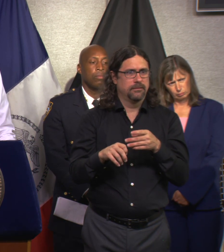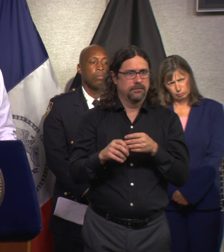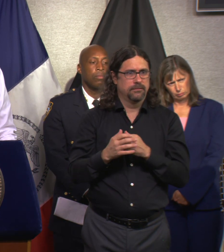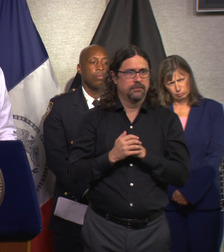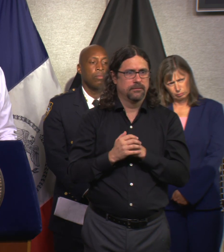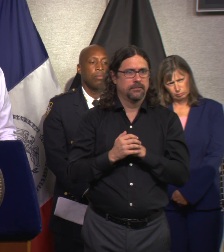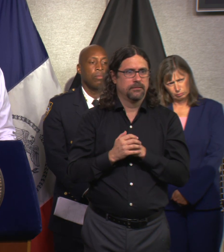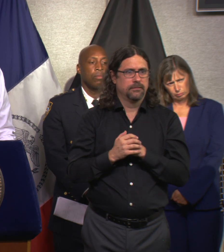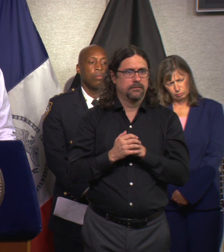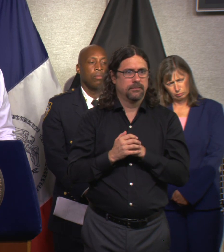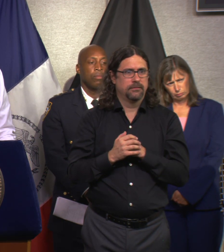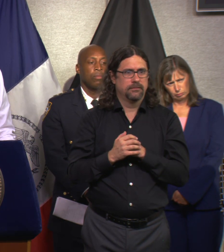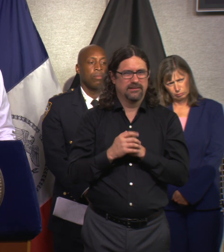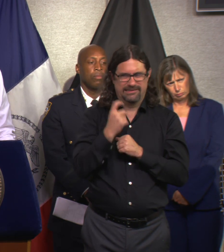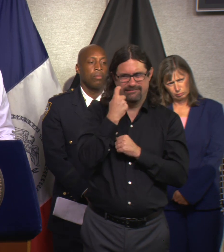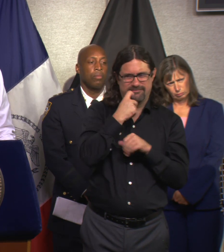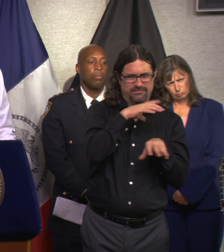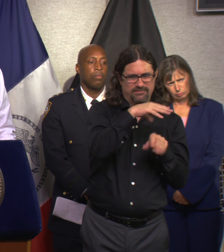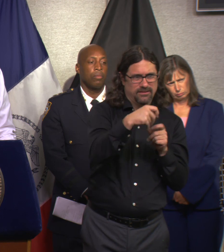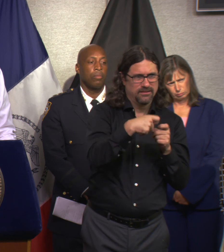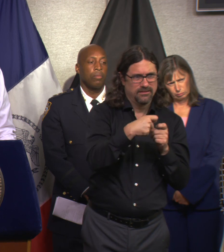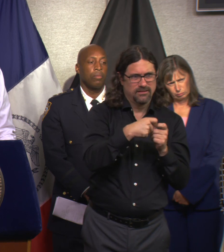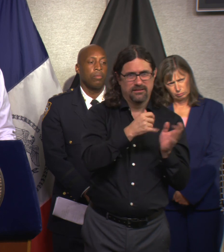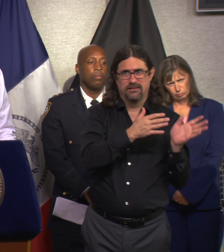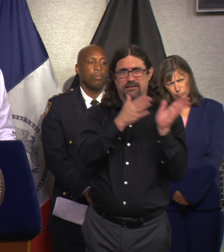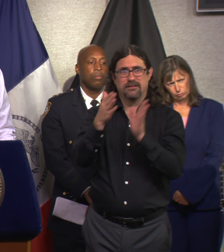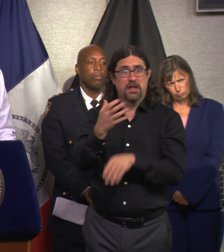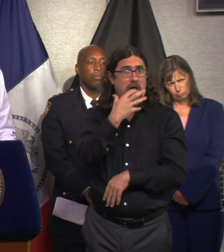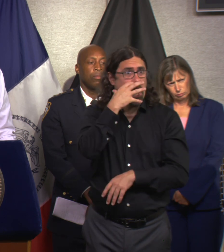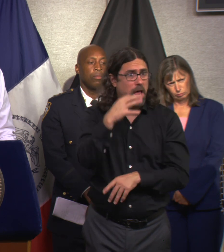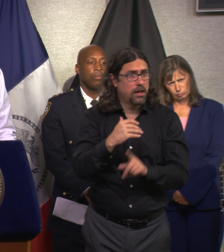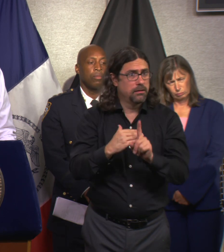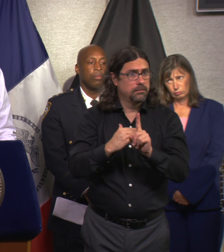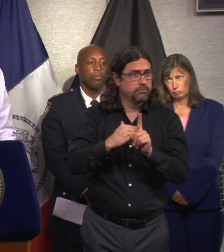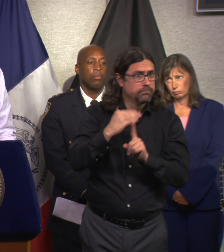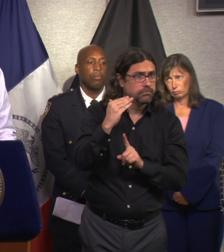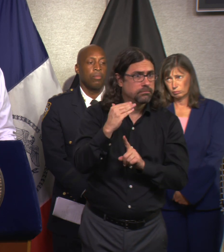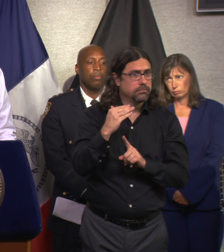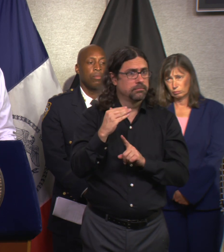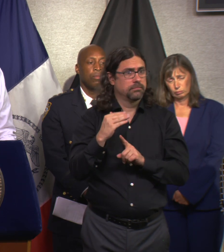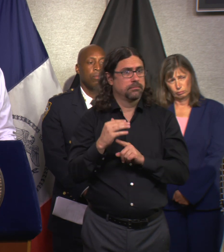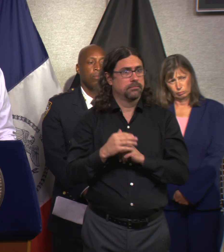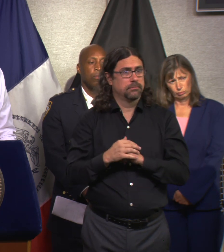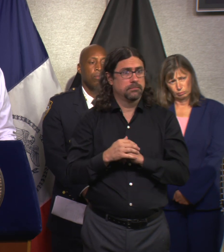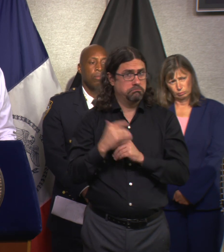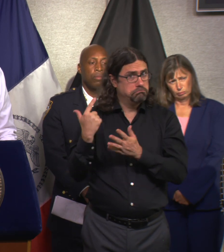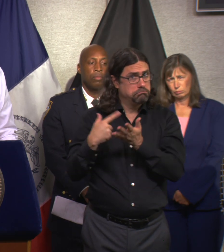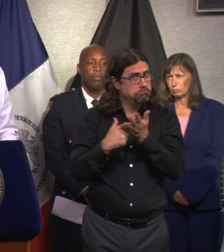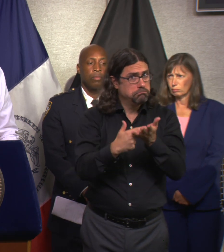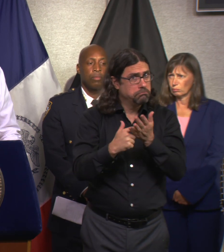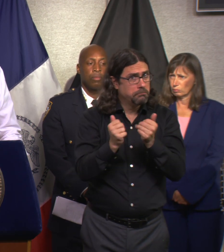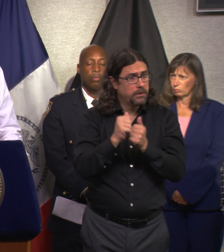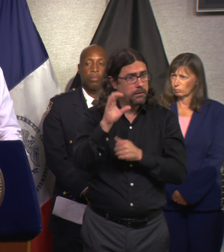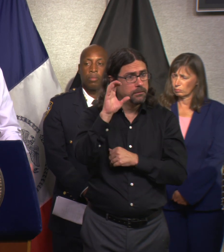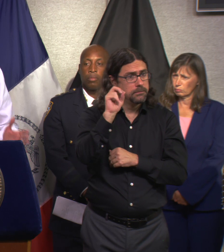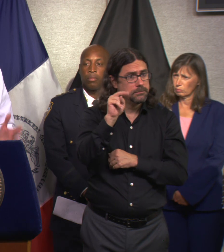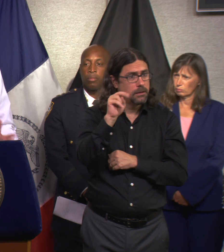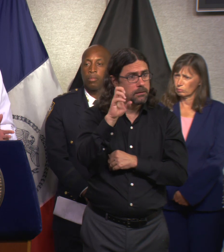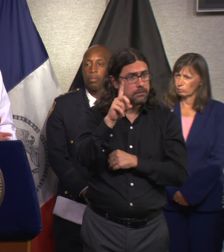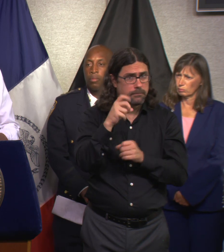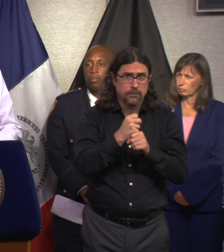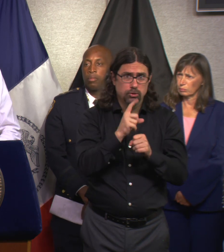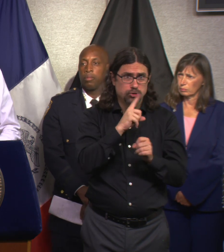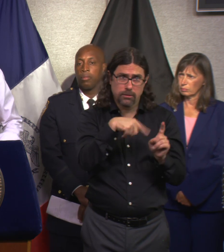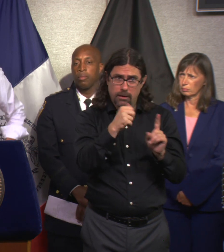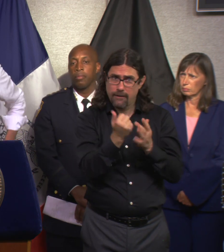temperatures are going to get a lot higher? And have you had any conversations with Con Ed Yes. to ensure that they're prepared for that? Yes, and I will say,